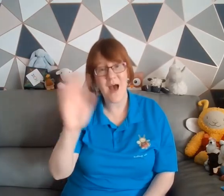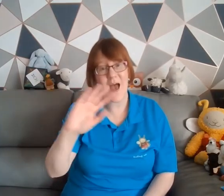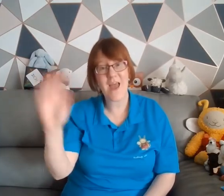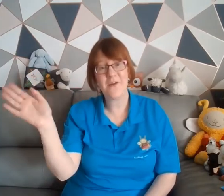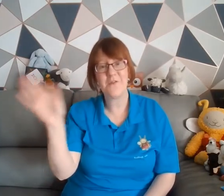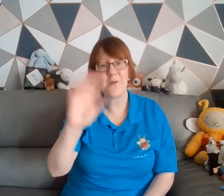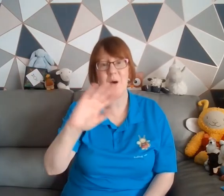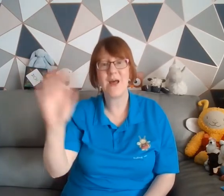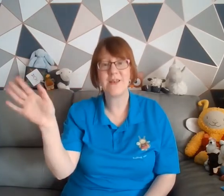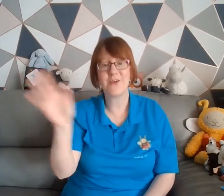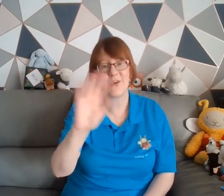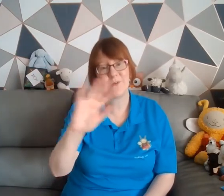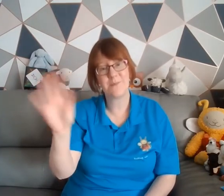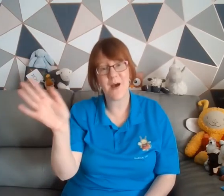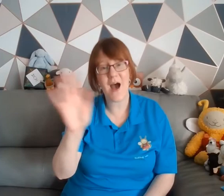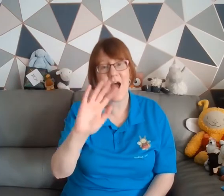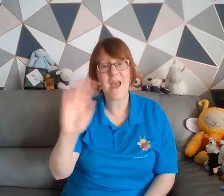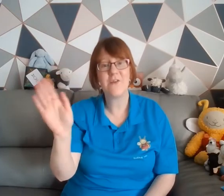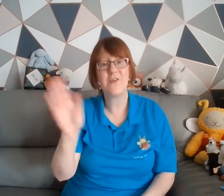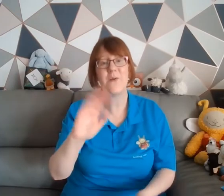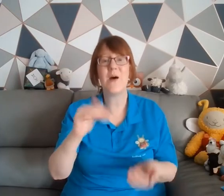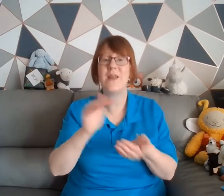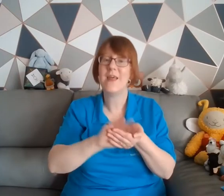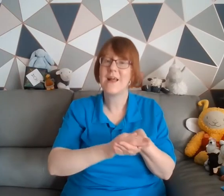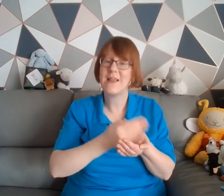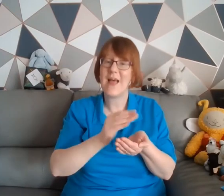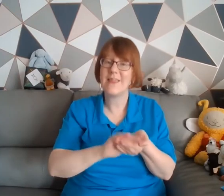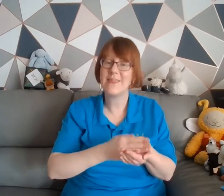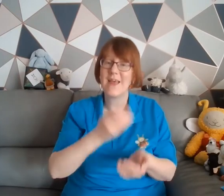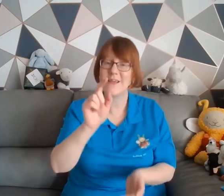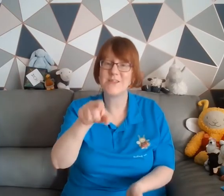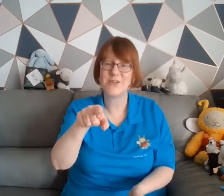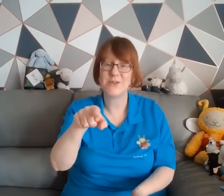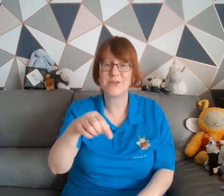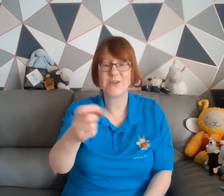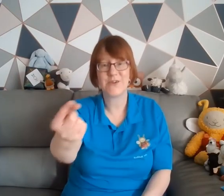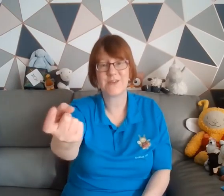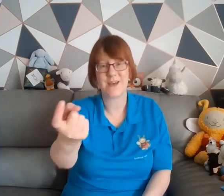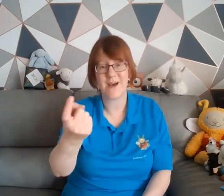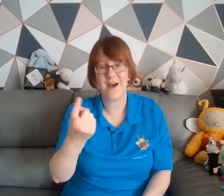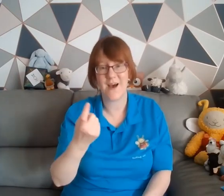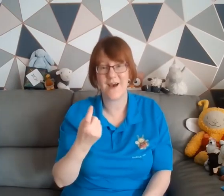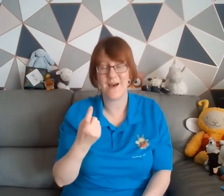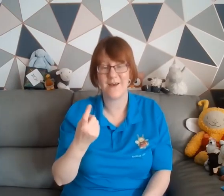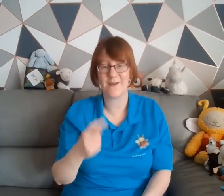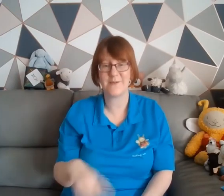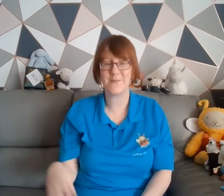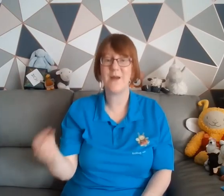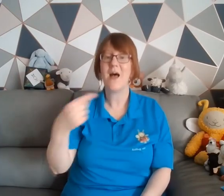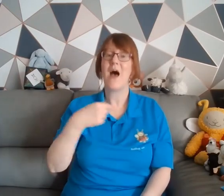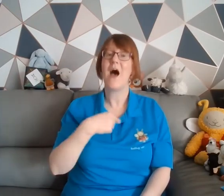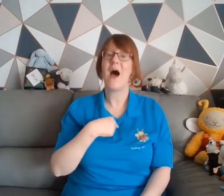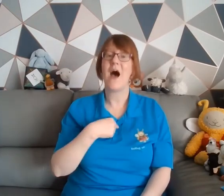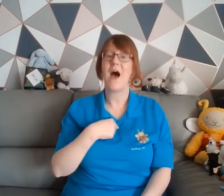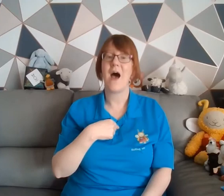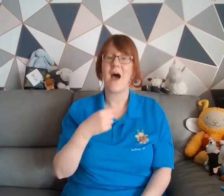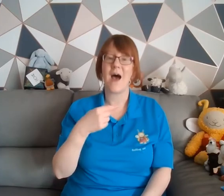Goodbye everyone, goodbye everyone, glad that you could come.